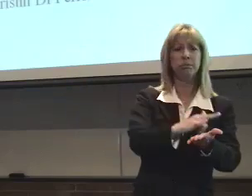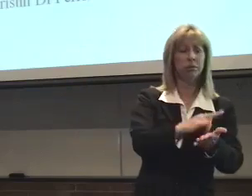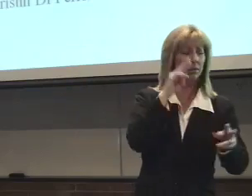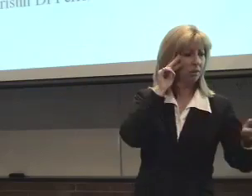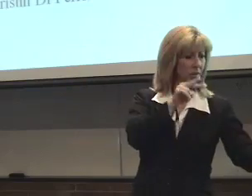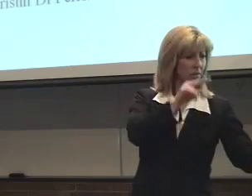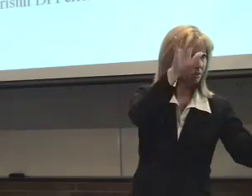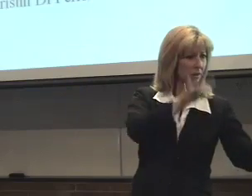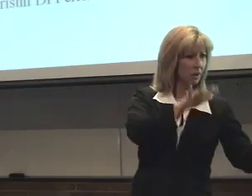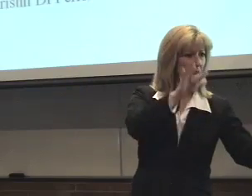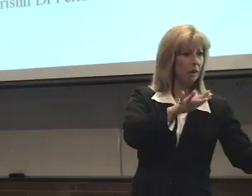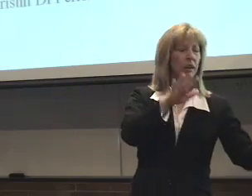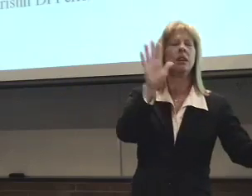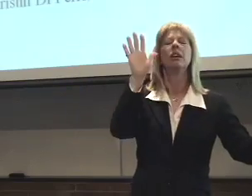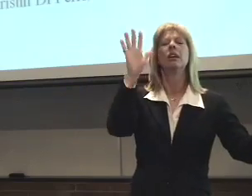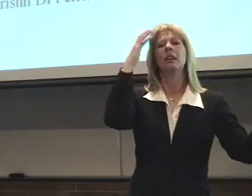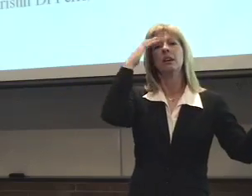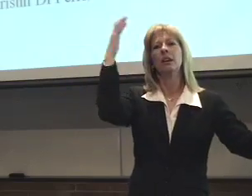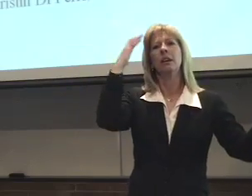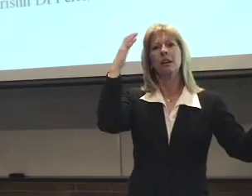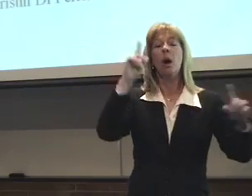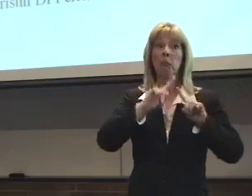But they say it's getting better, so thank God.